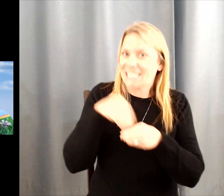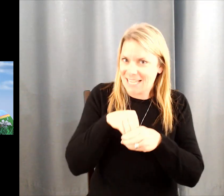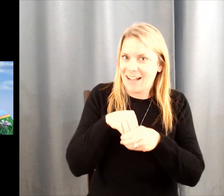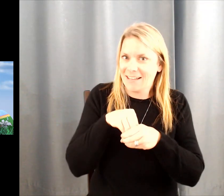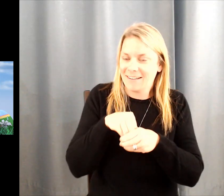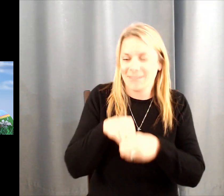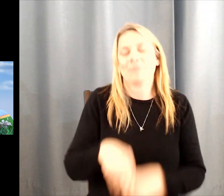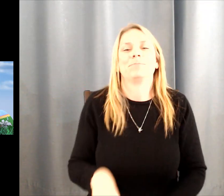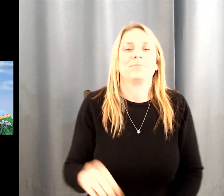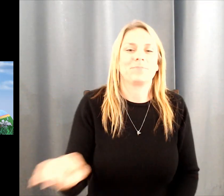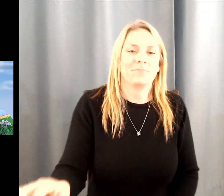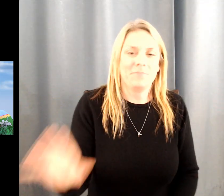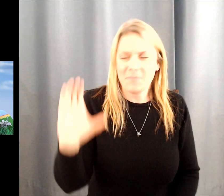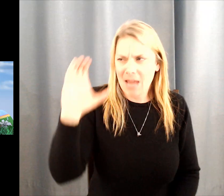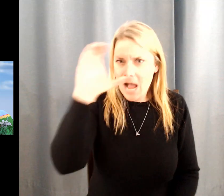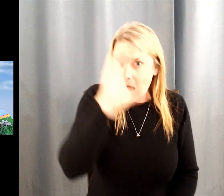inside. Hunt.